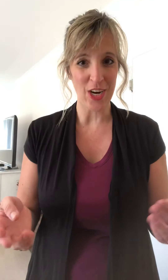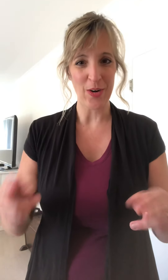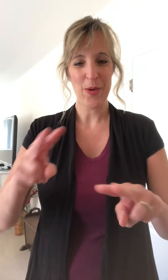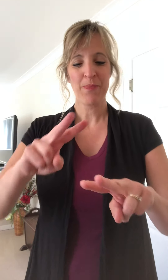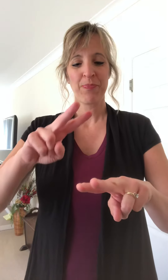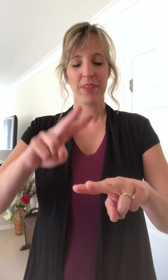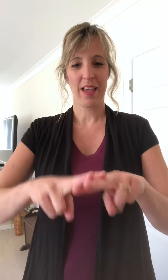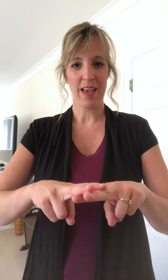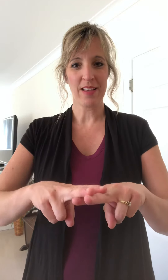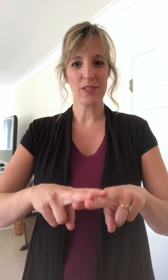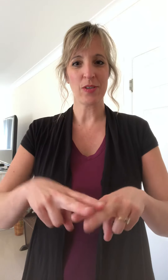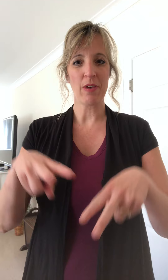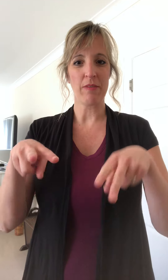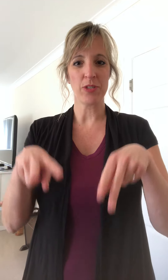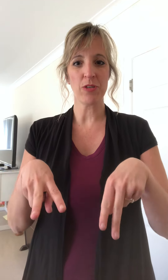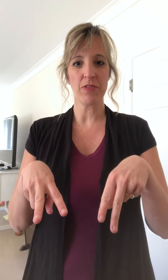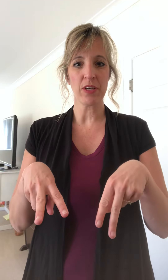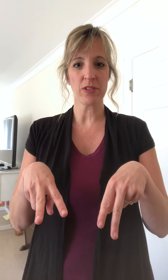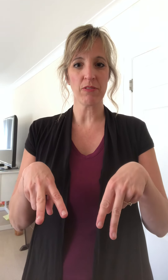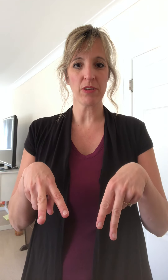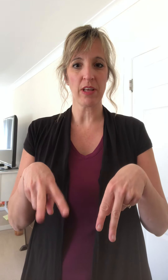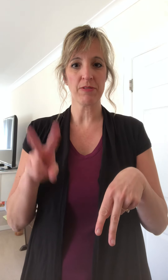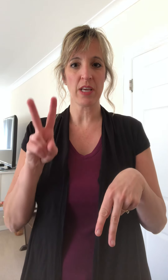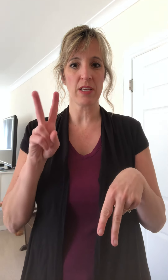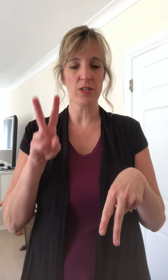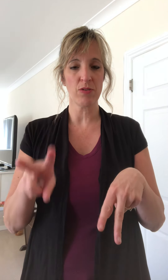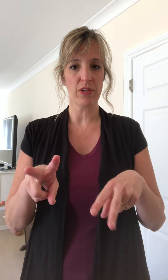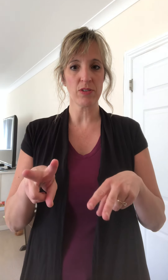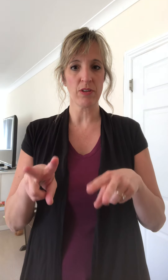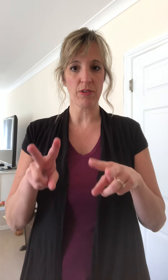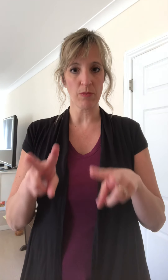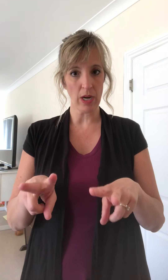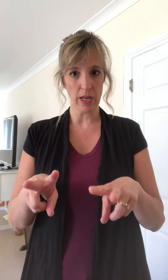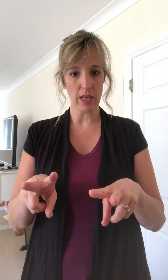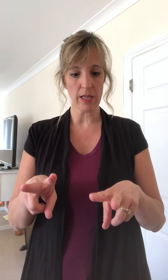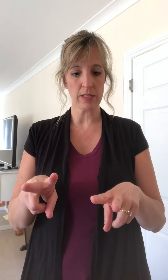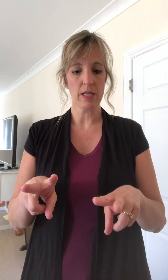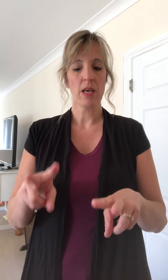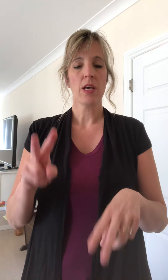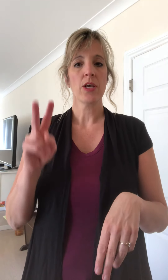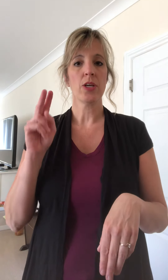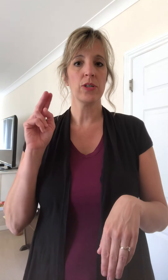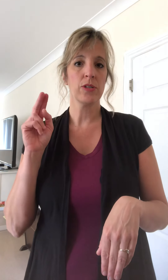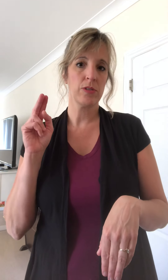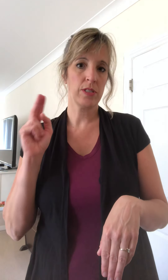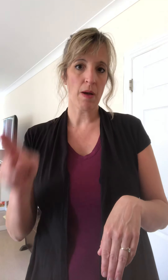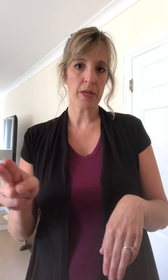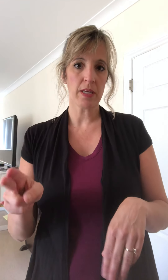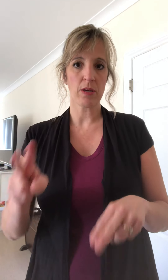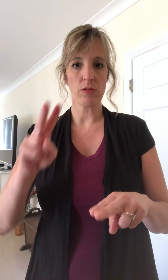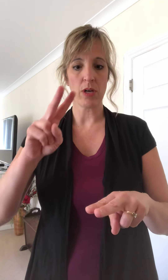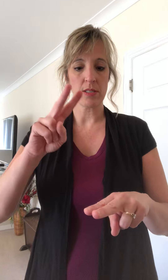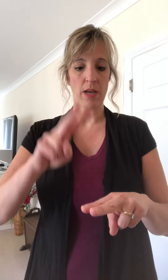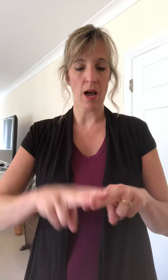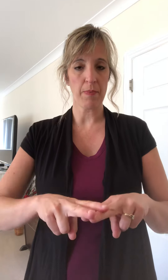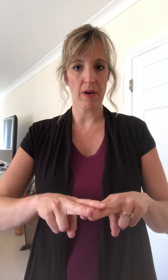chair. Okay, so you have 2 fingers of your left hand, 2 fingers of your right hand. Your dominant goes on top of